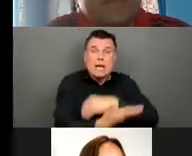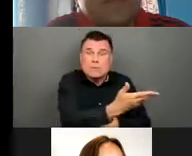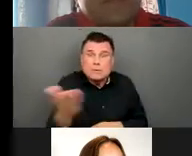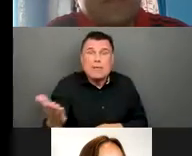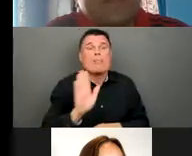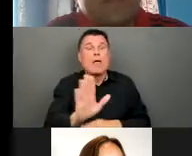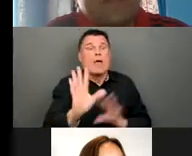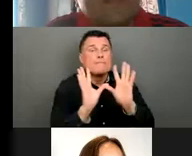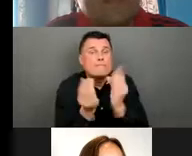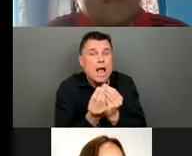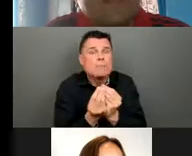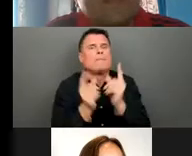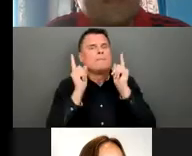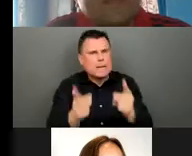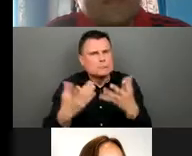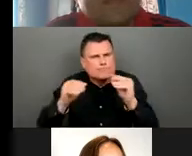trained.